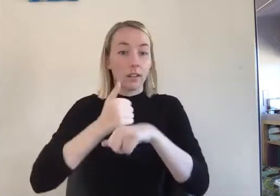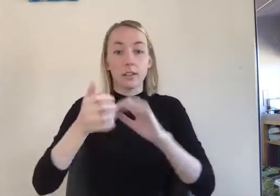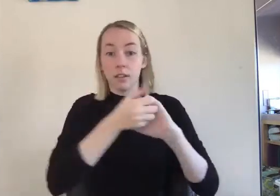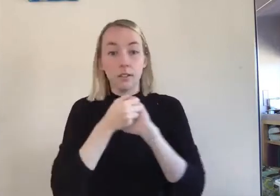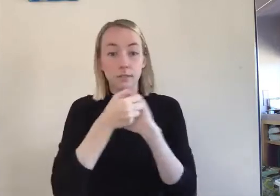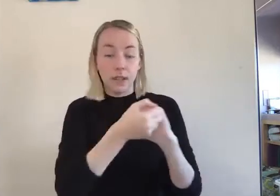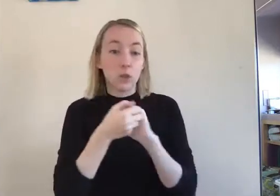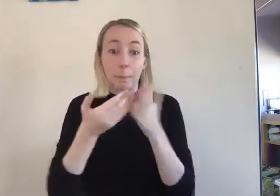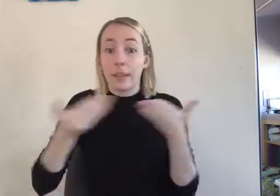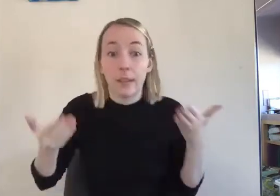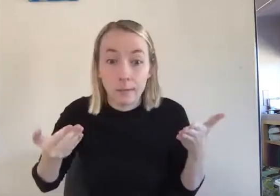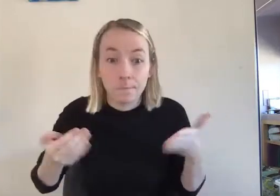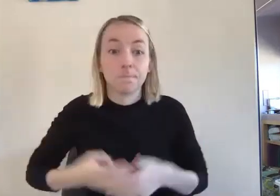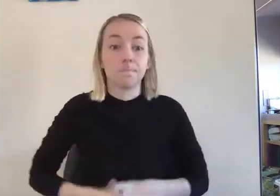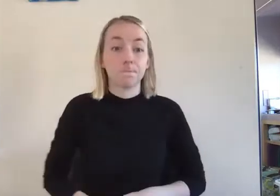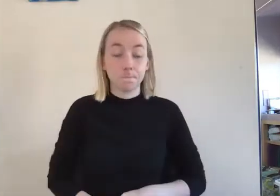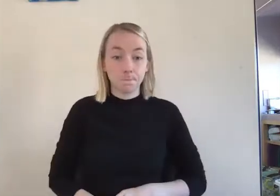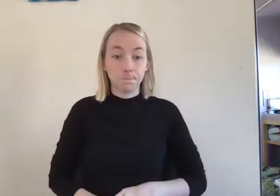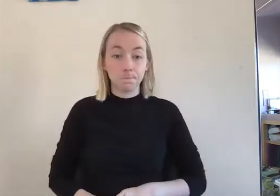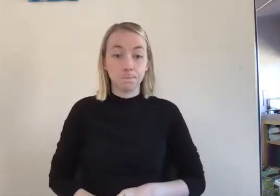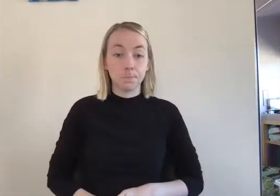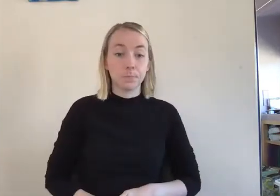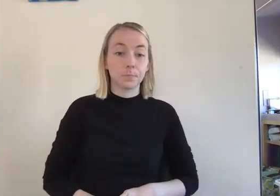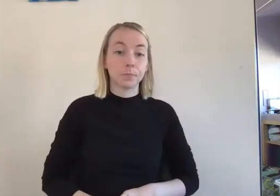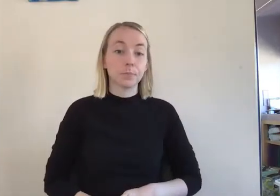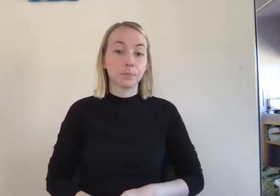fellowship thing. And